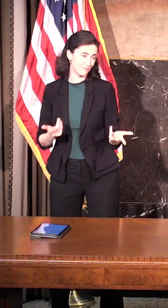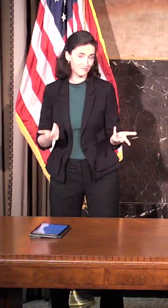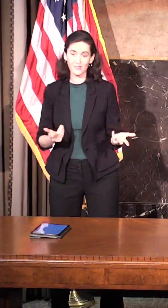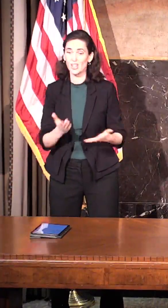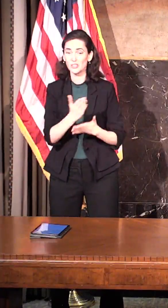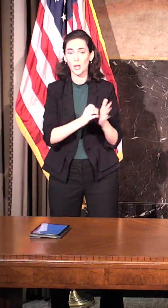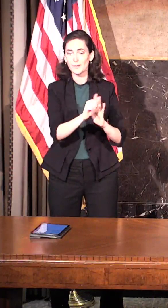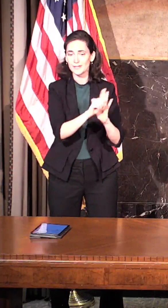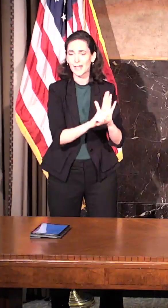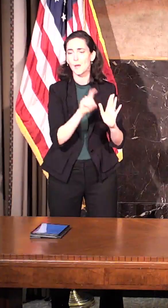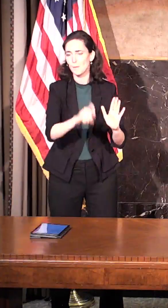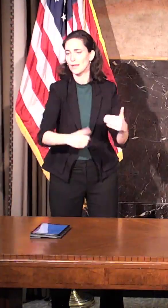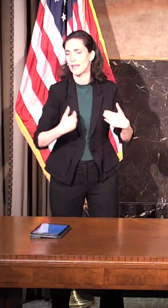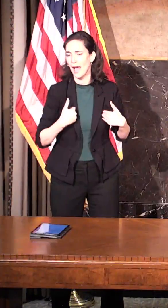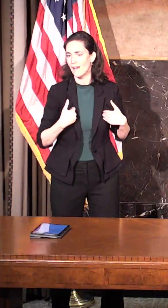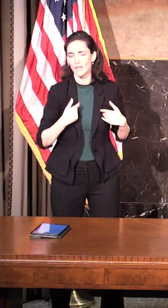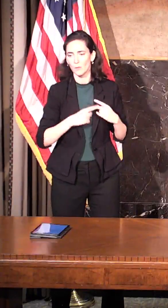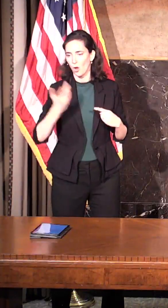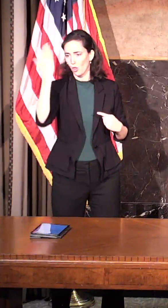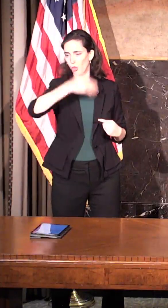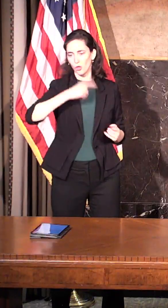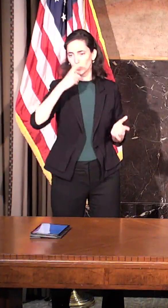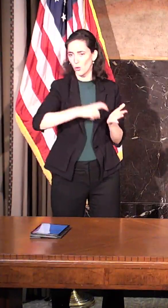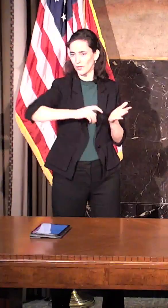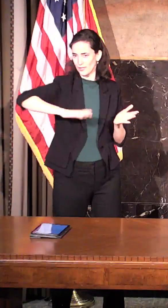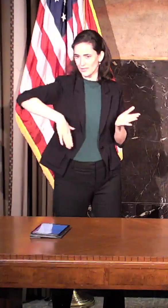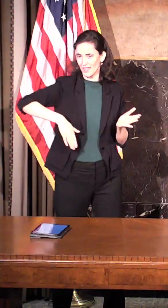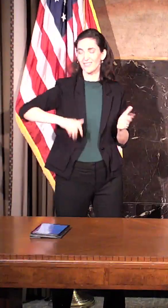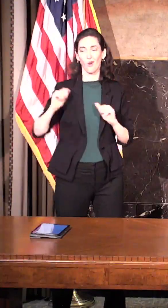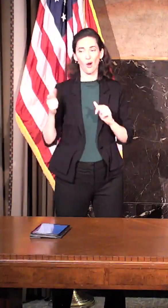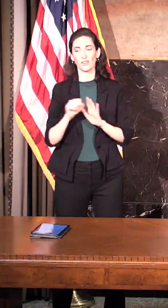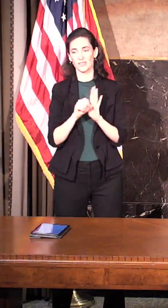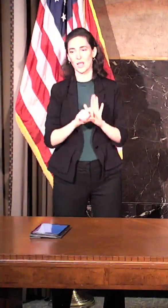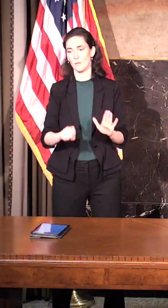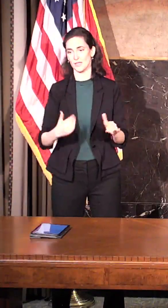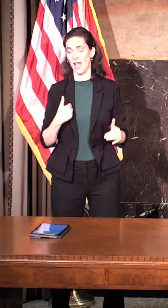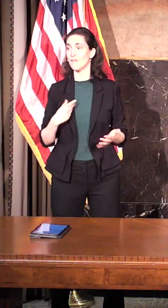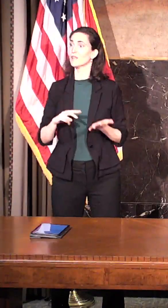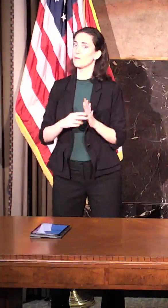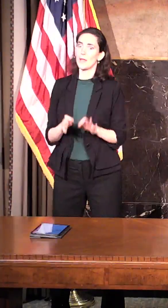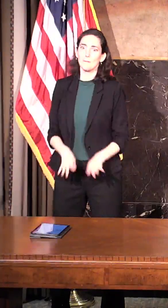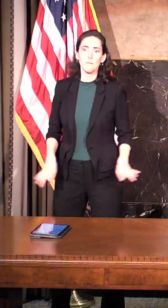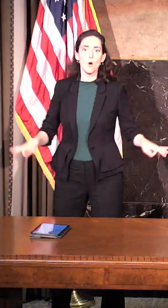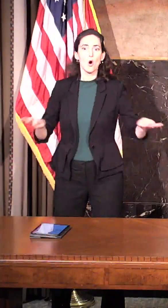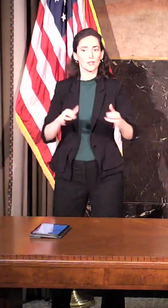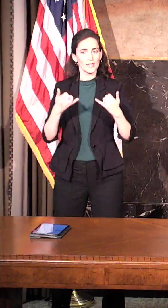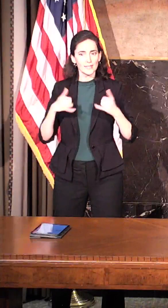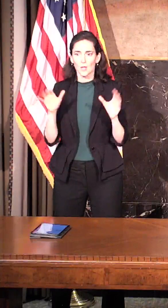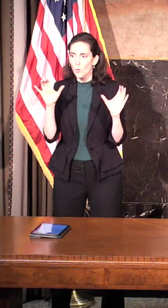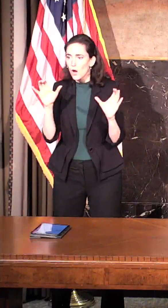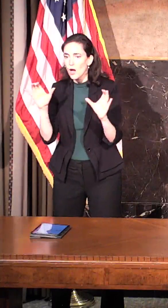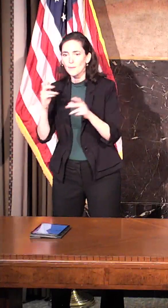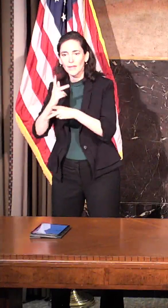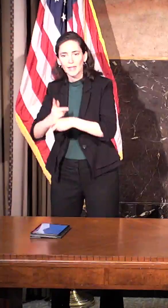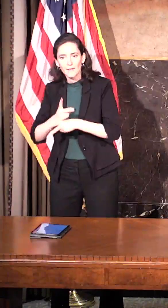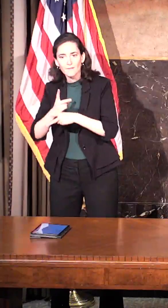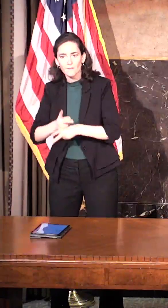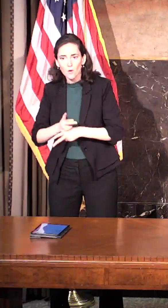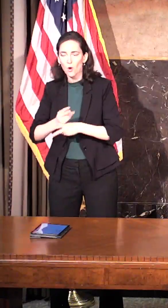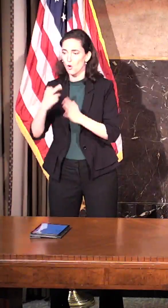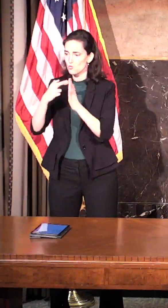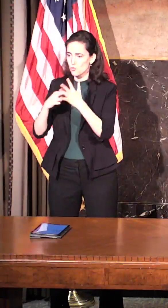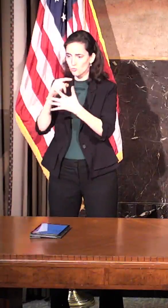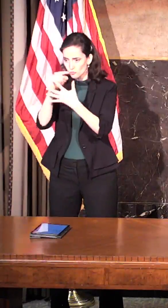been identified. That's all the reason to continue being vigilant with our mitigating measures. All the reason